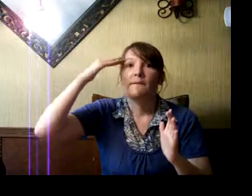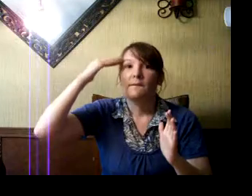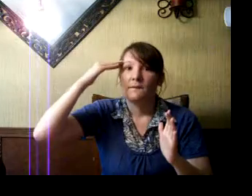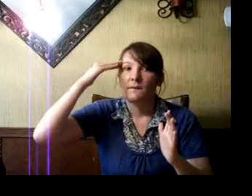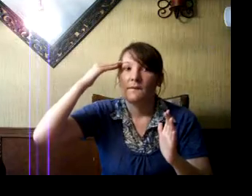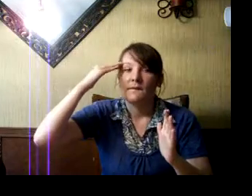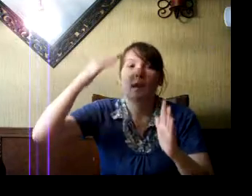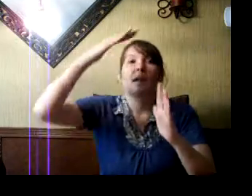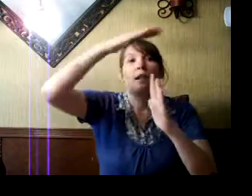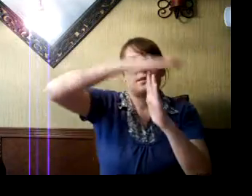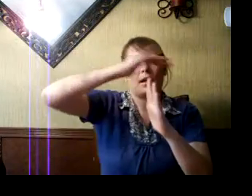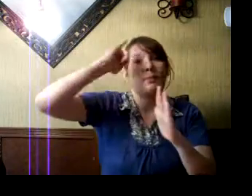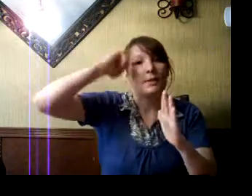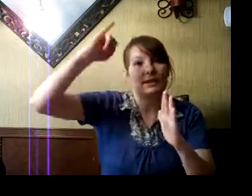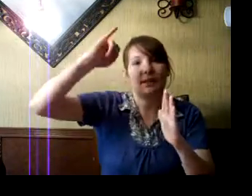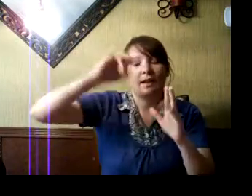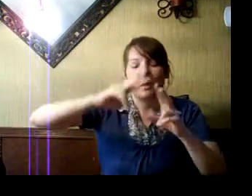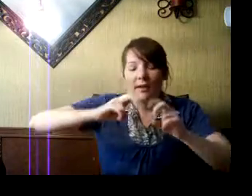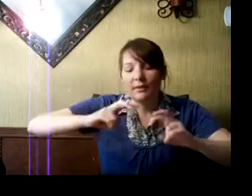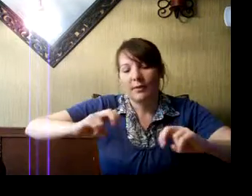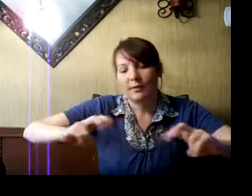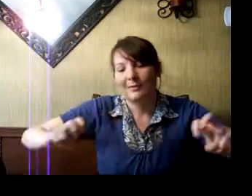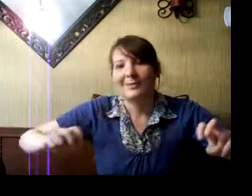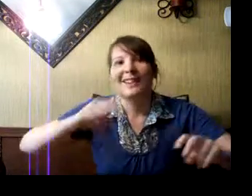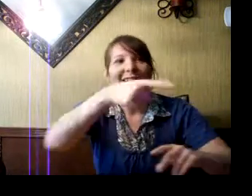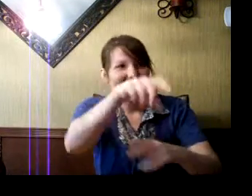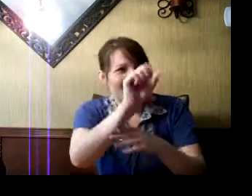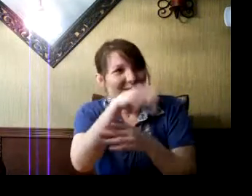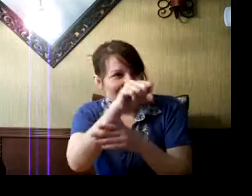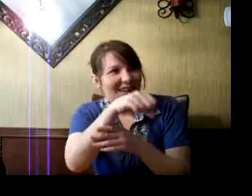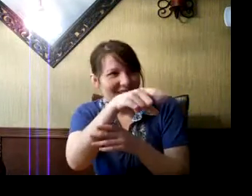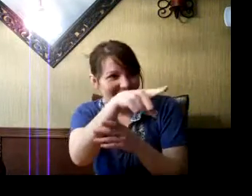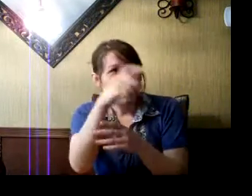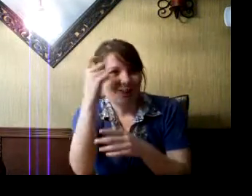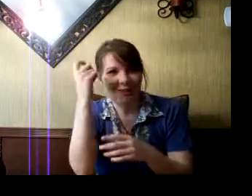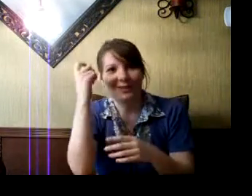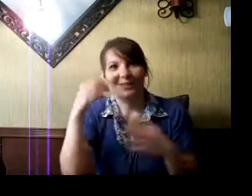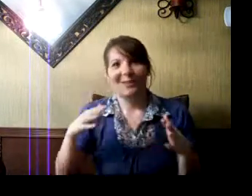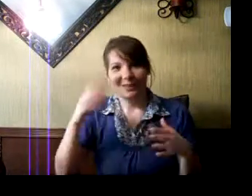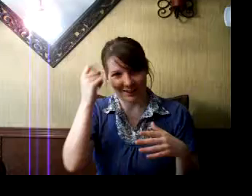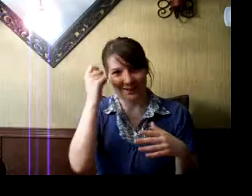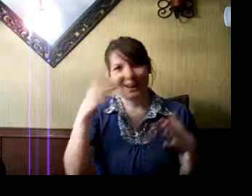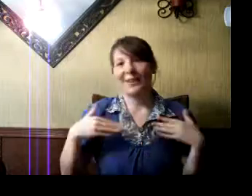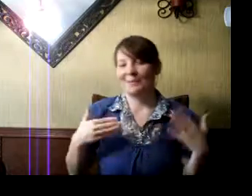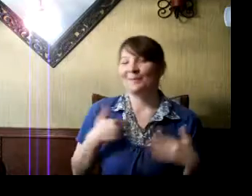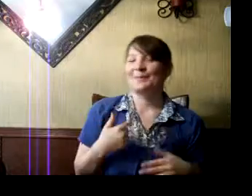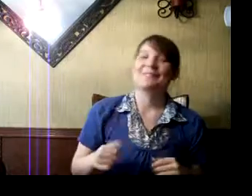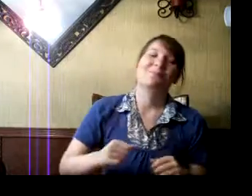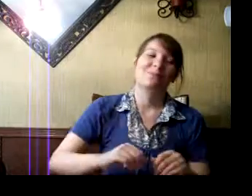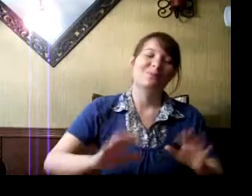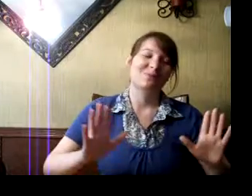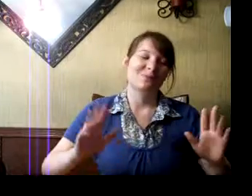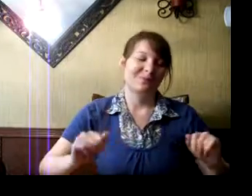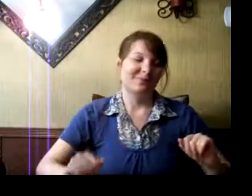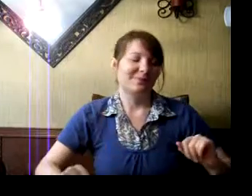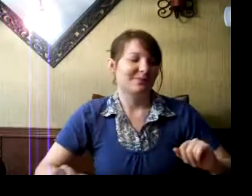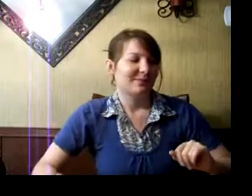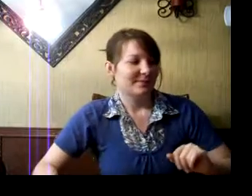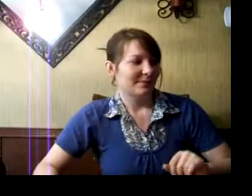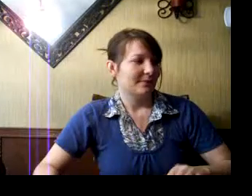and you're nodding your head, so I'm glad that you're aware of that. But there is, even within that model or